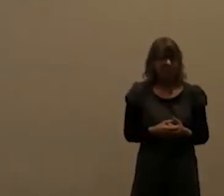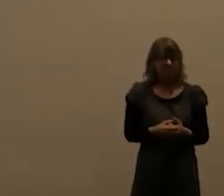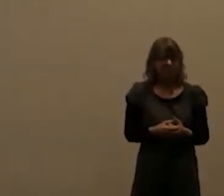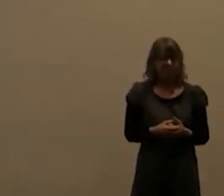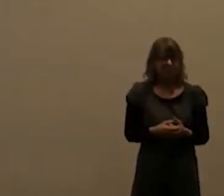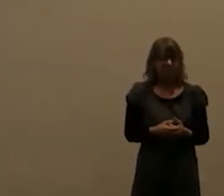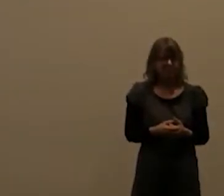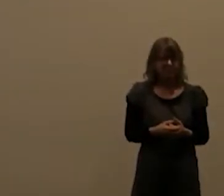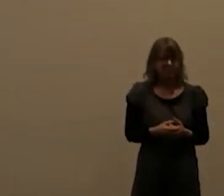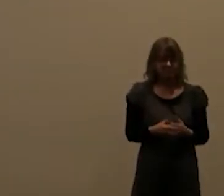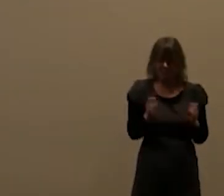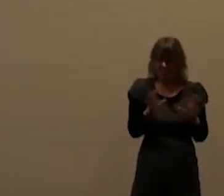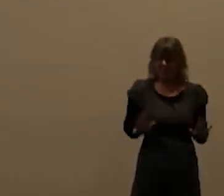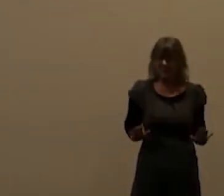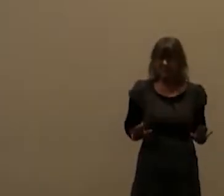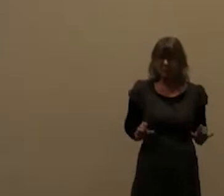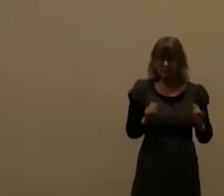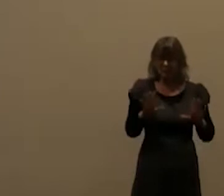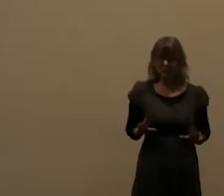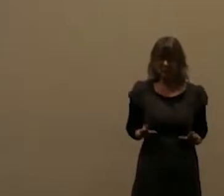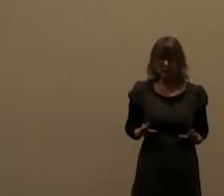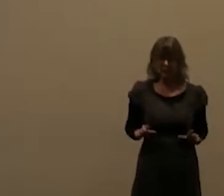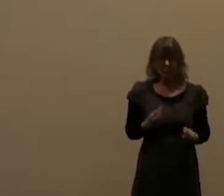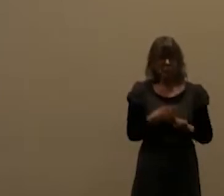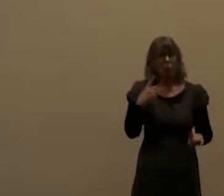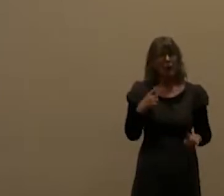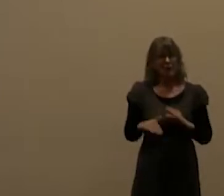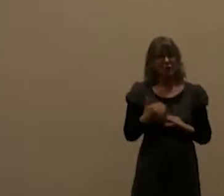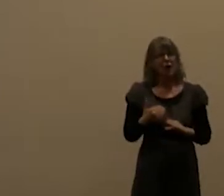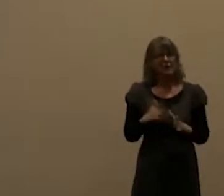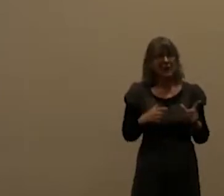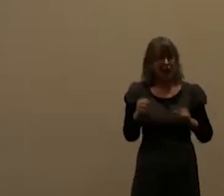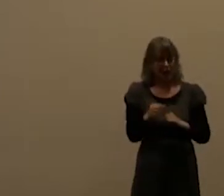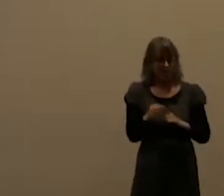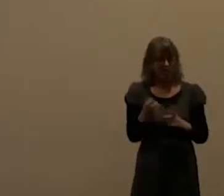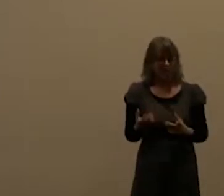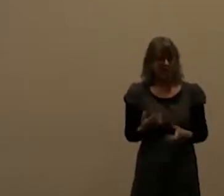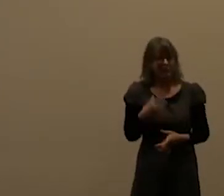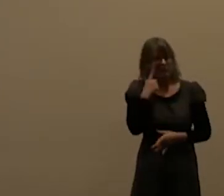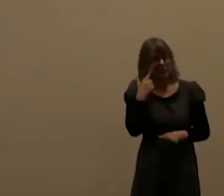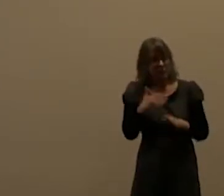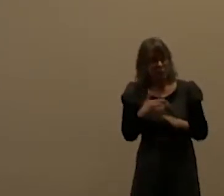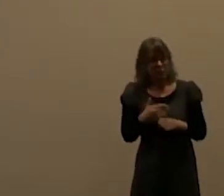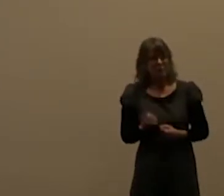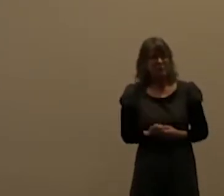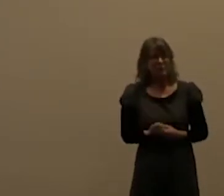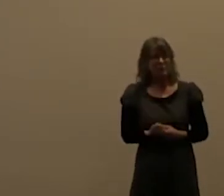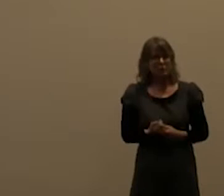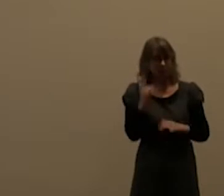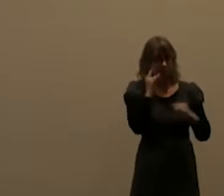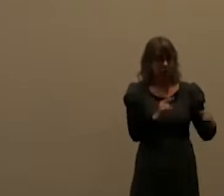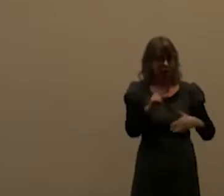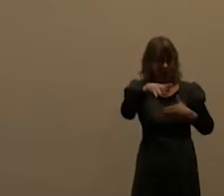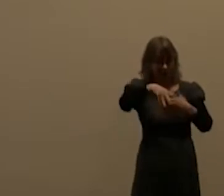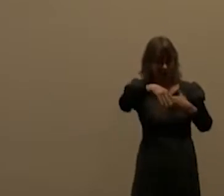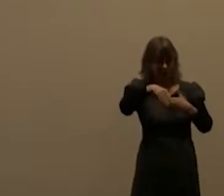And there we go. So here's our quick chat application. And just to see if it works, let's go to our calendar and let's